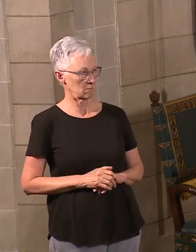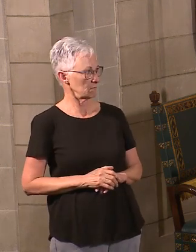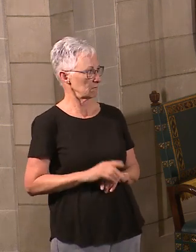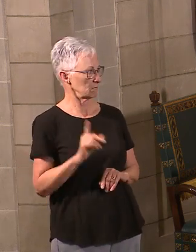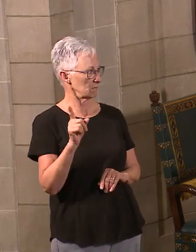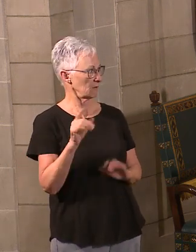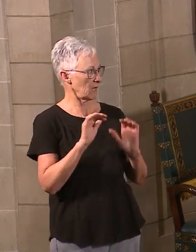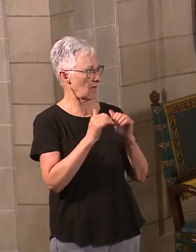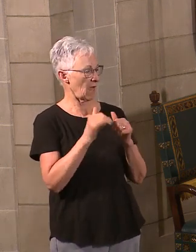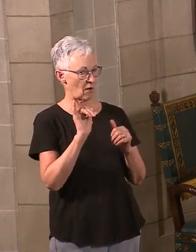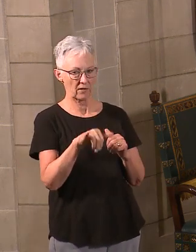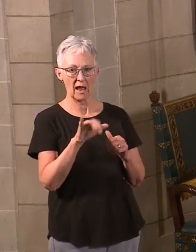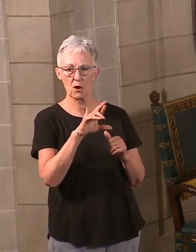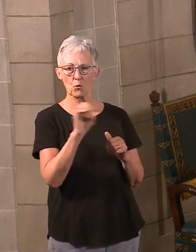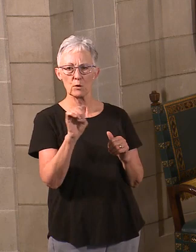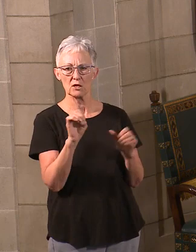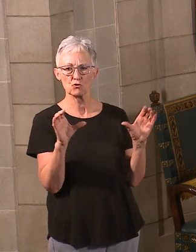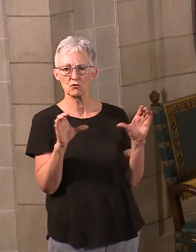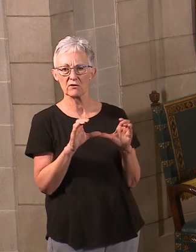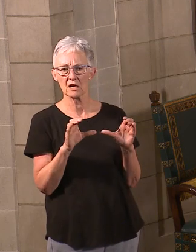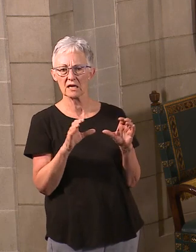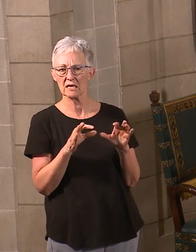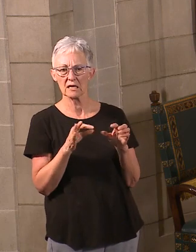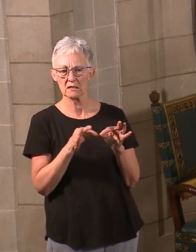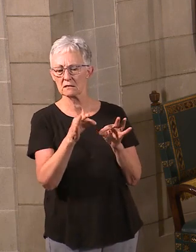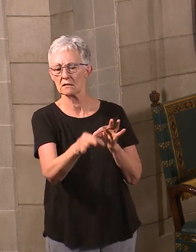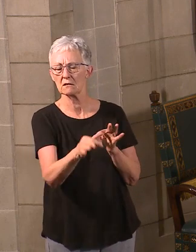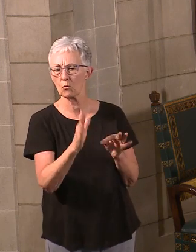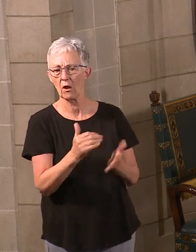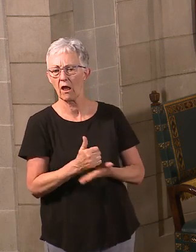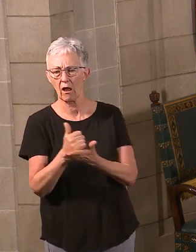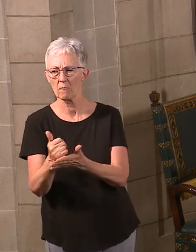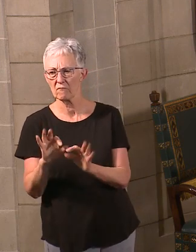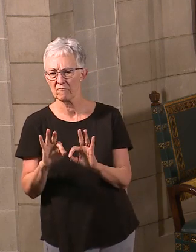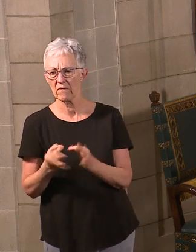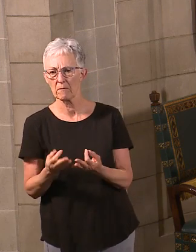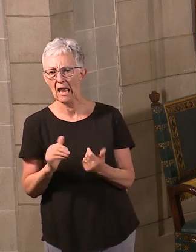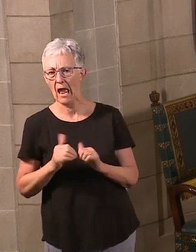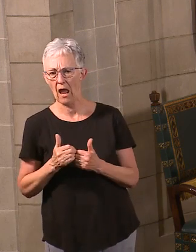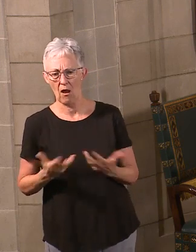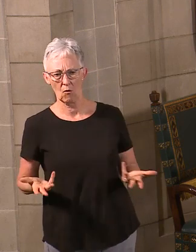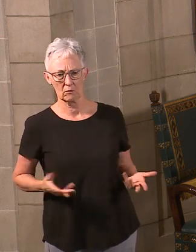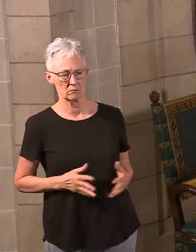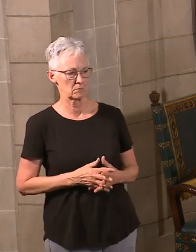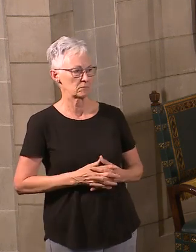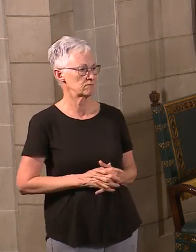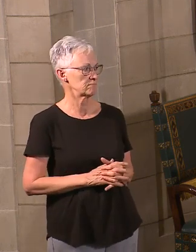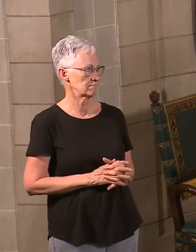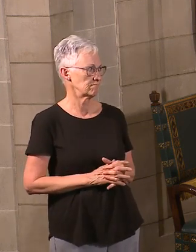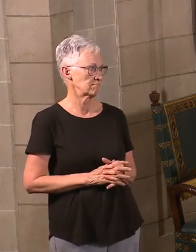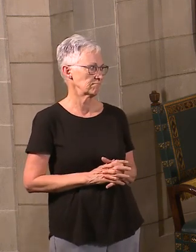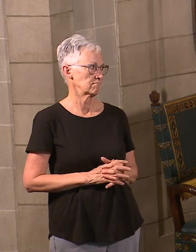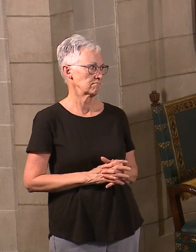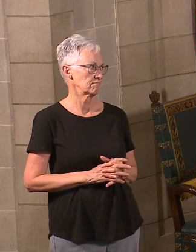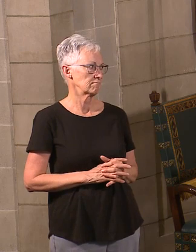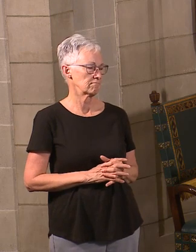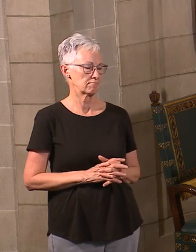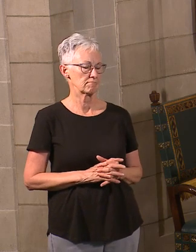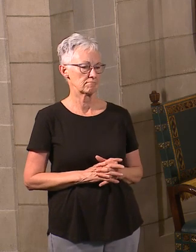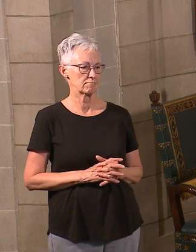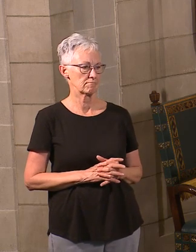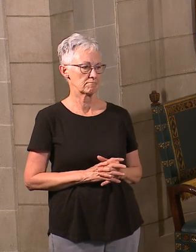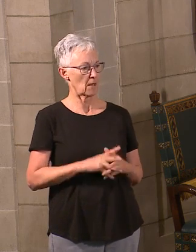help? So the recertification extension will allow them to recertify